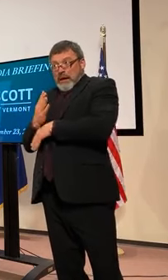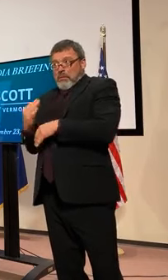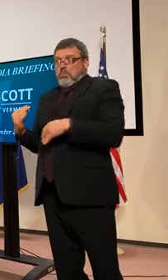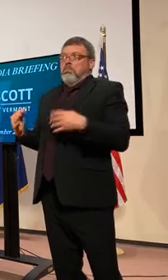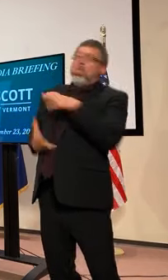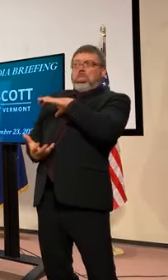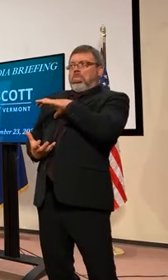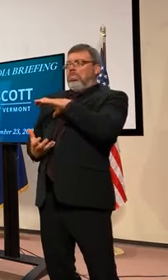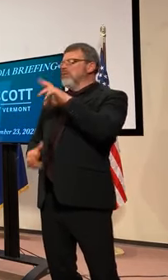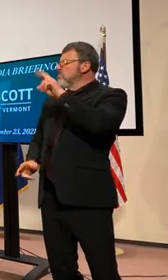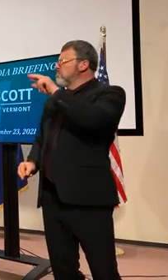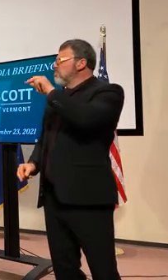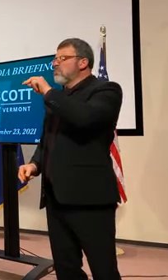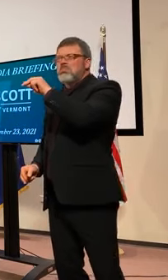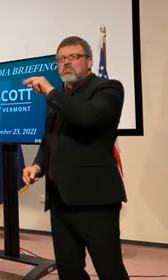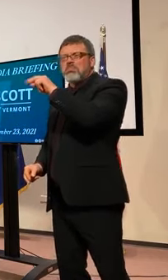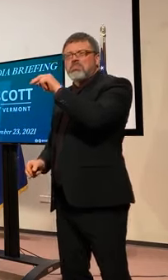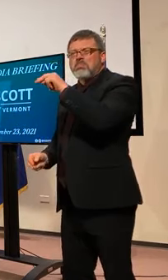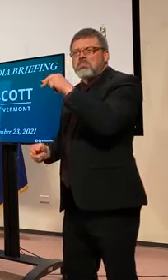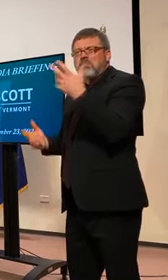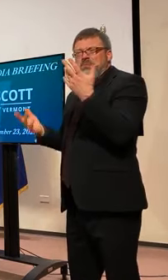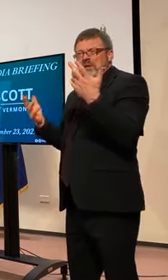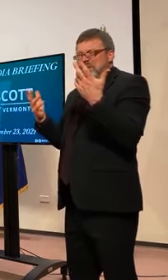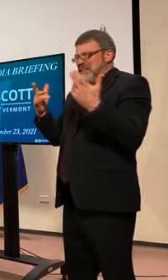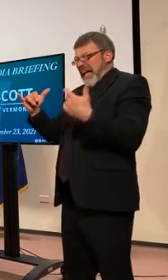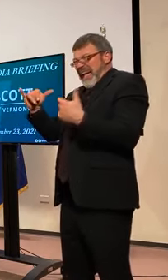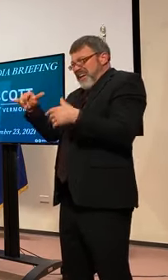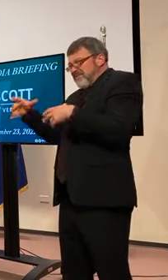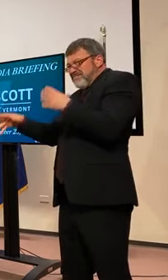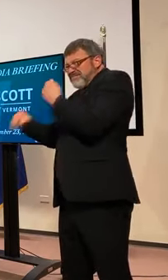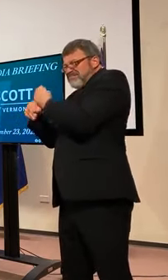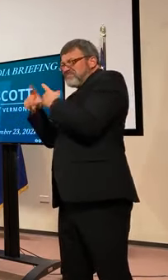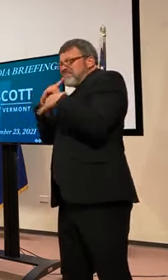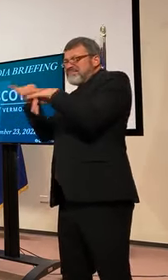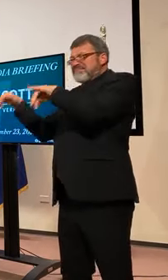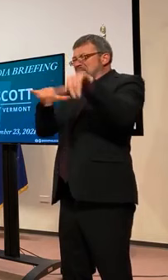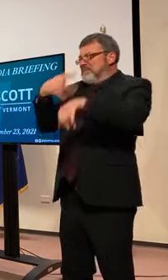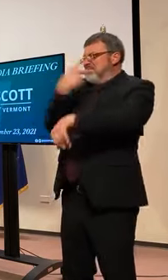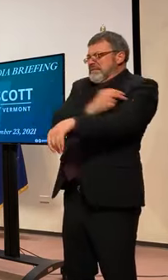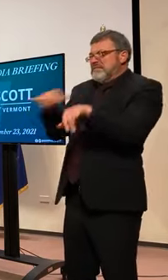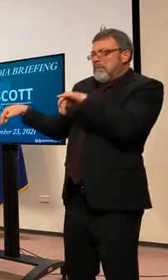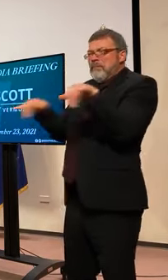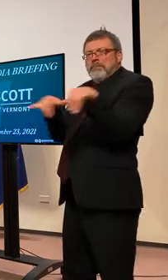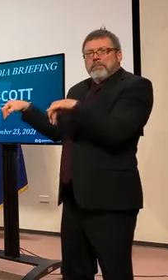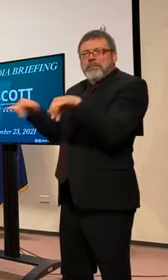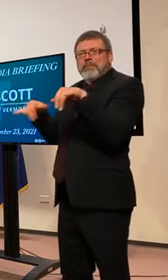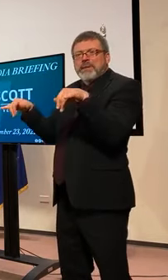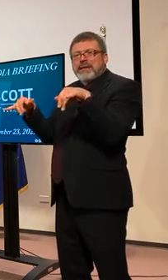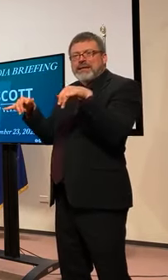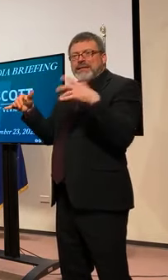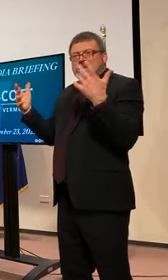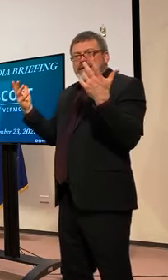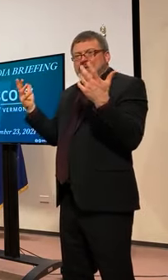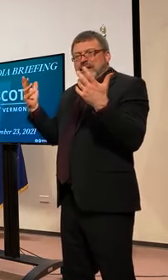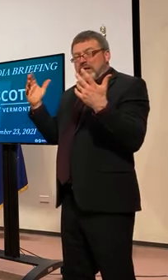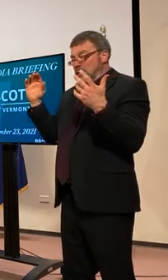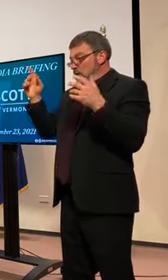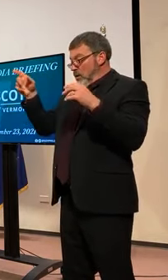so-called booster dose, does not have any increase in frequency of any side effects compared to the primary